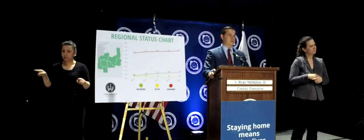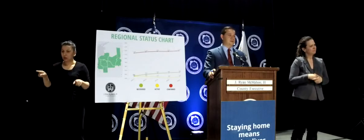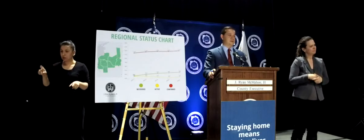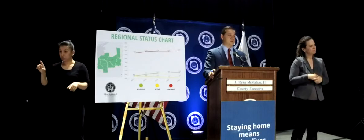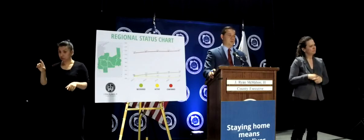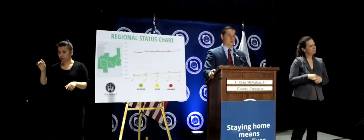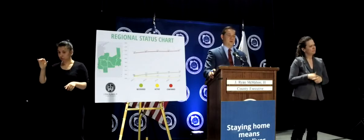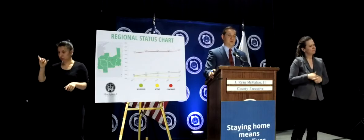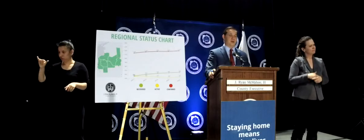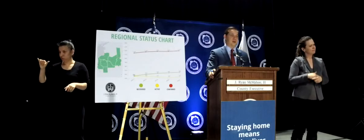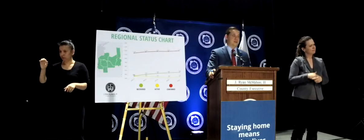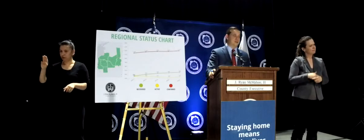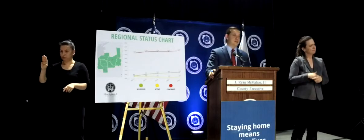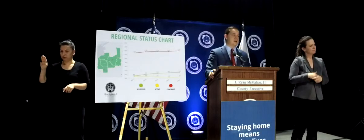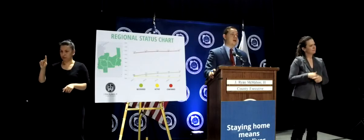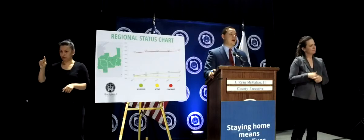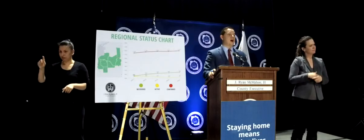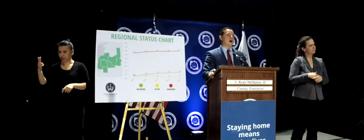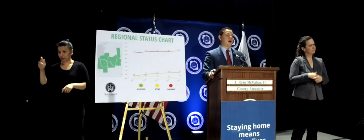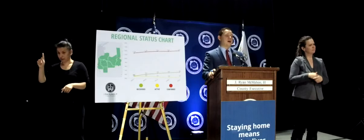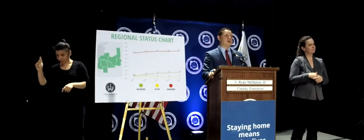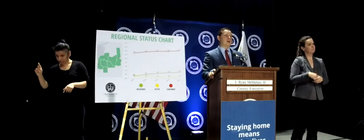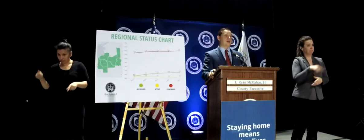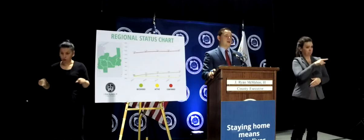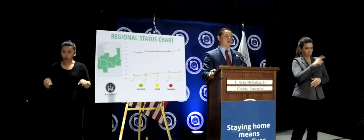bad, because we've been working really hard at this.